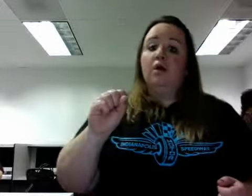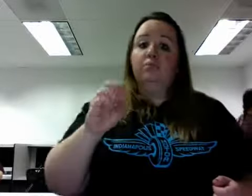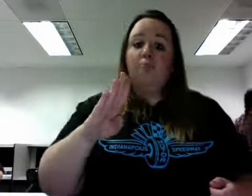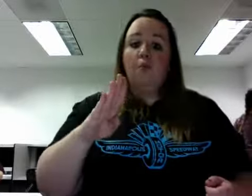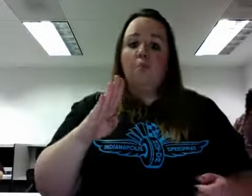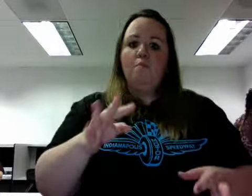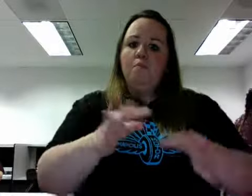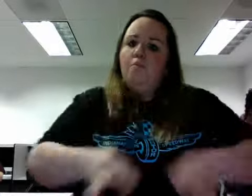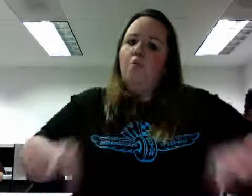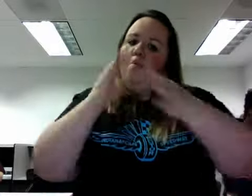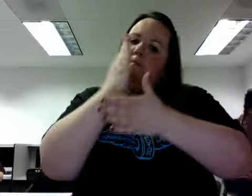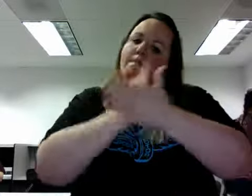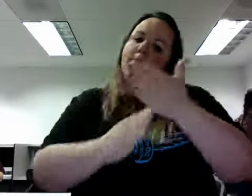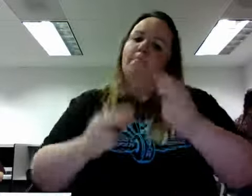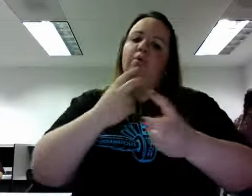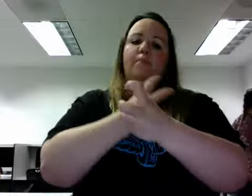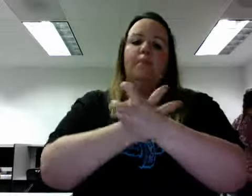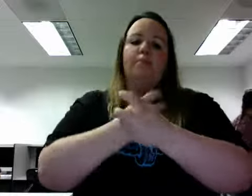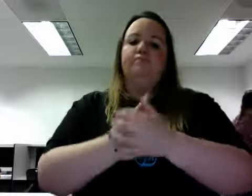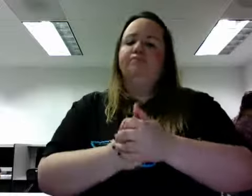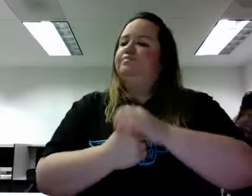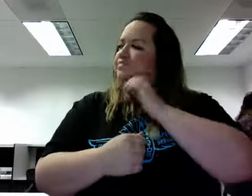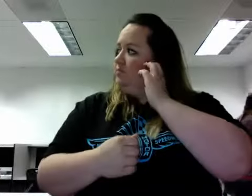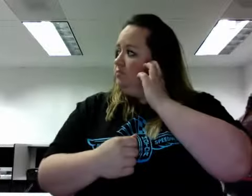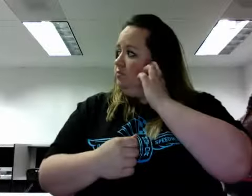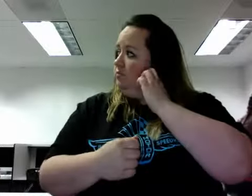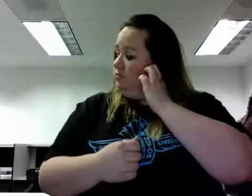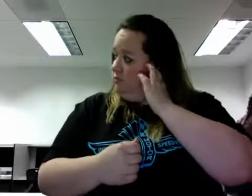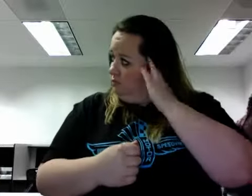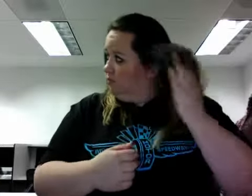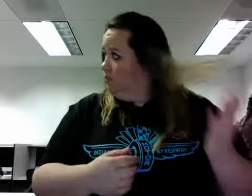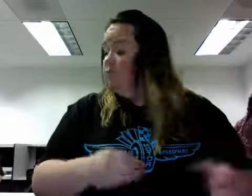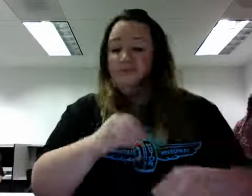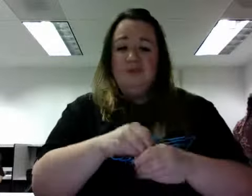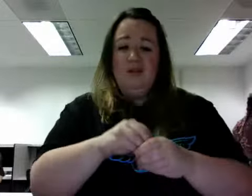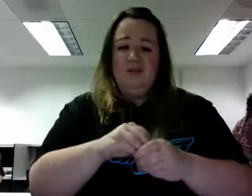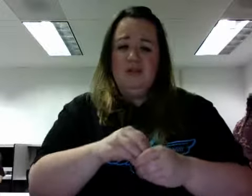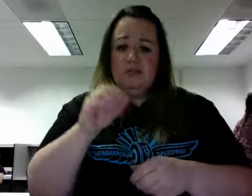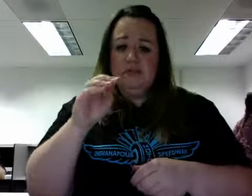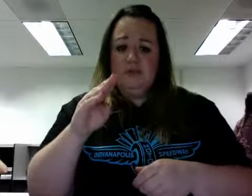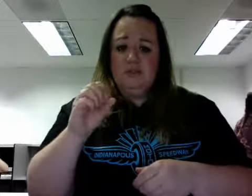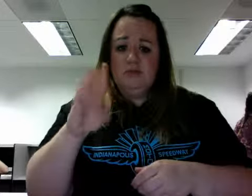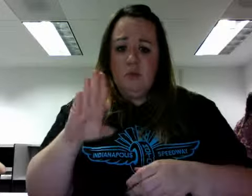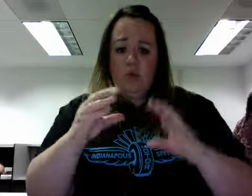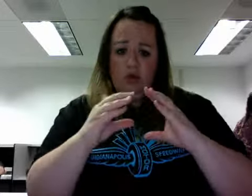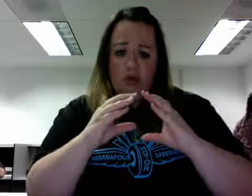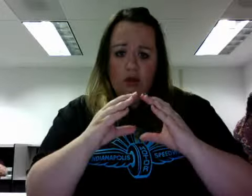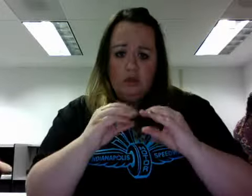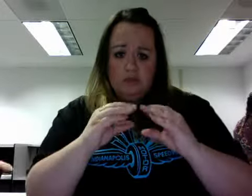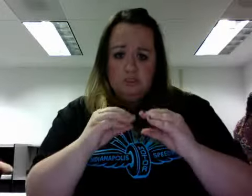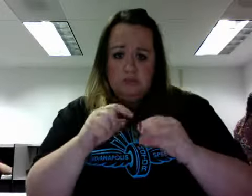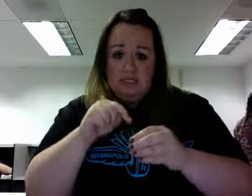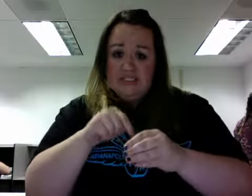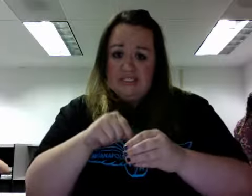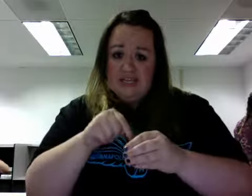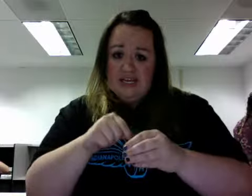are contained at the end of your bone, by the way, inside the spongy bone for nutritious storage for later use of the baby. Okay, let's go on down here.